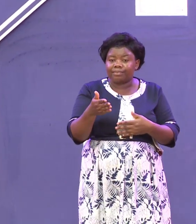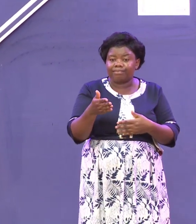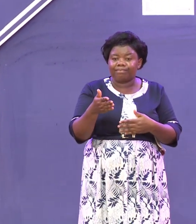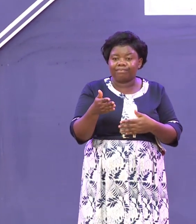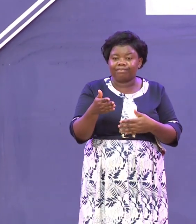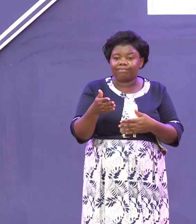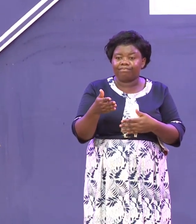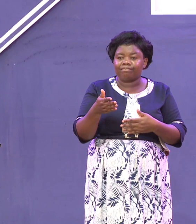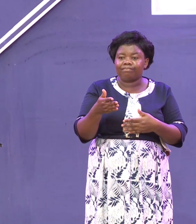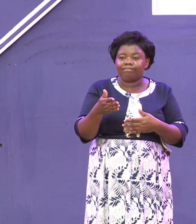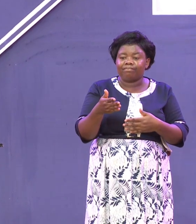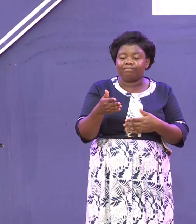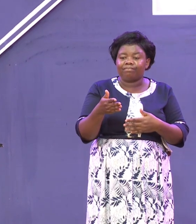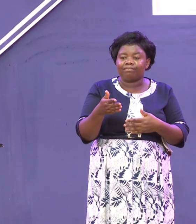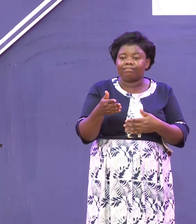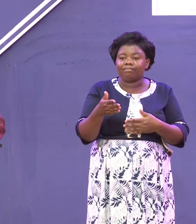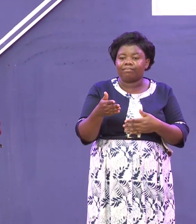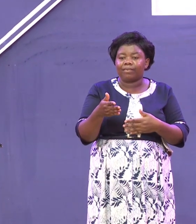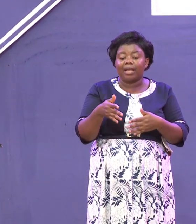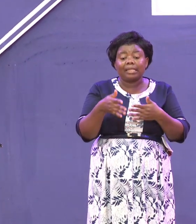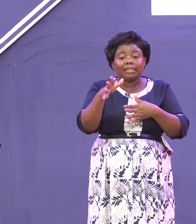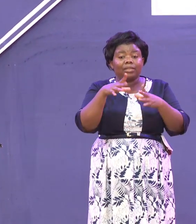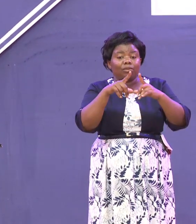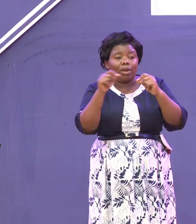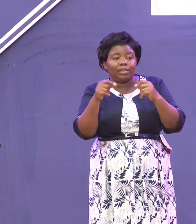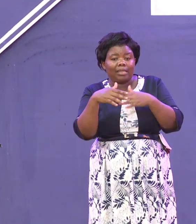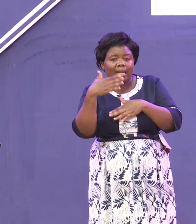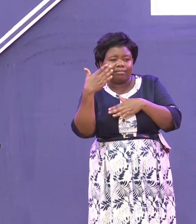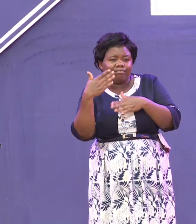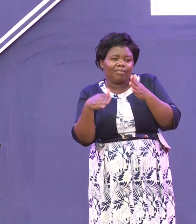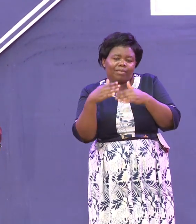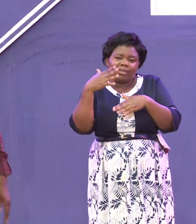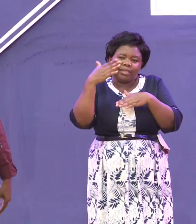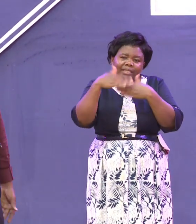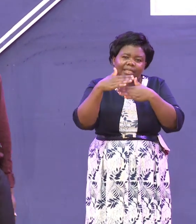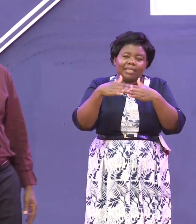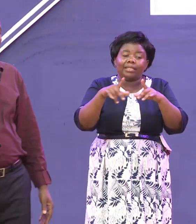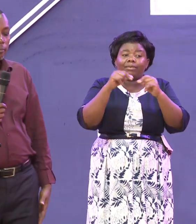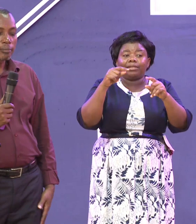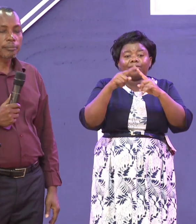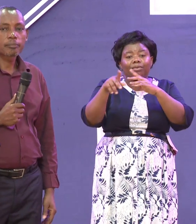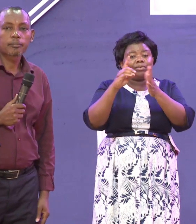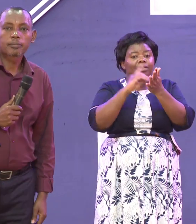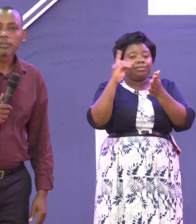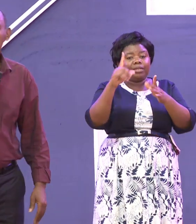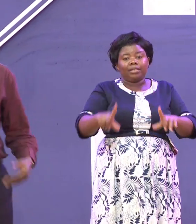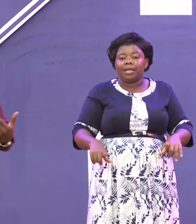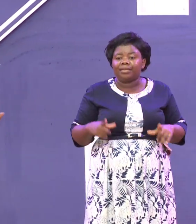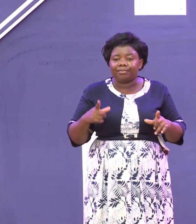byebigambe biddirira ebisembayo mu bulamu bwa Dawudi. These are the words that are next to the last words of